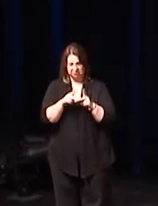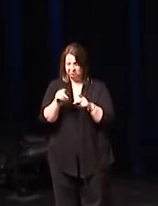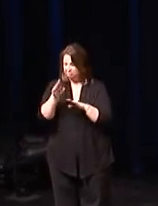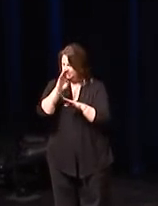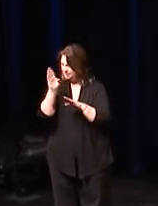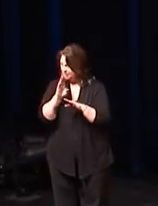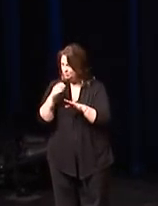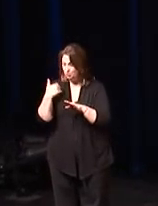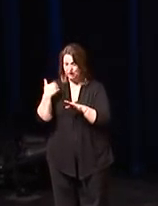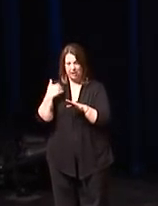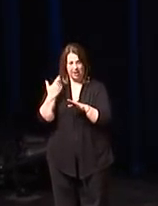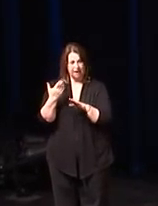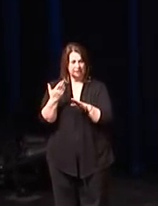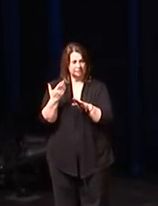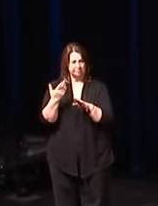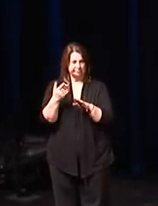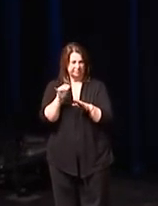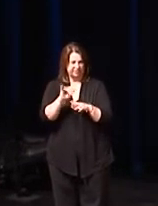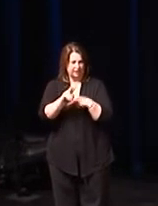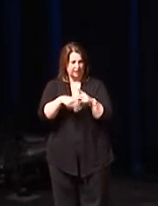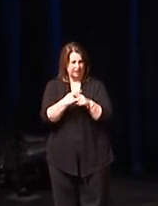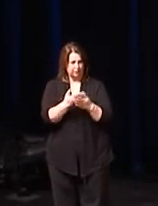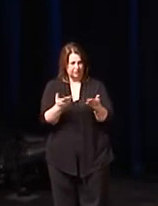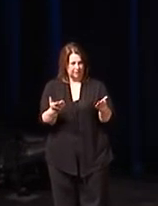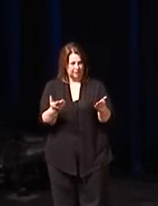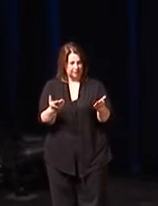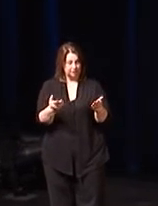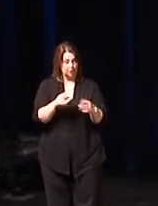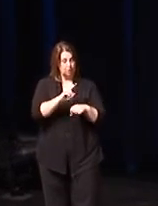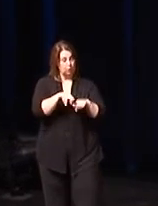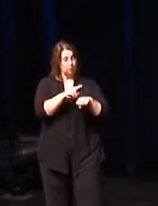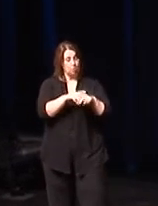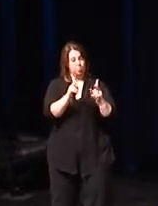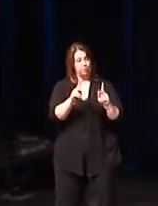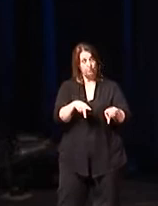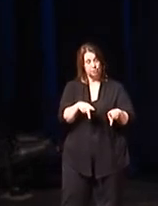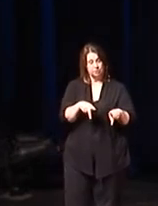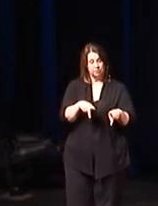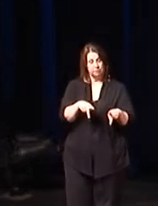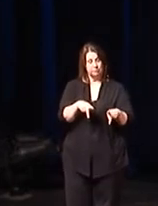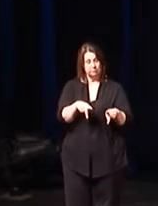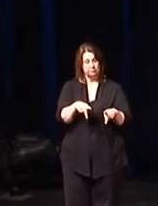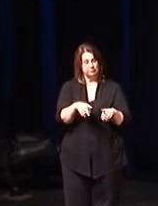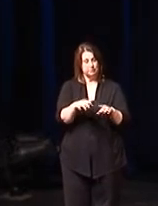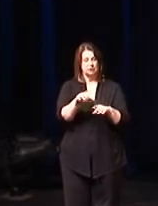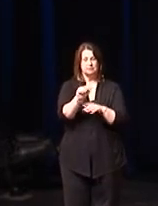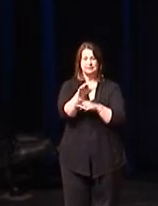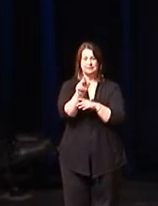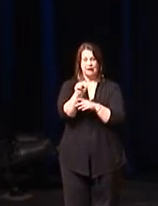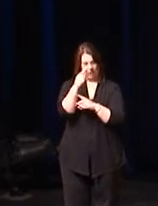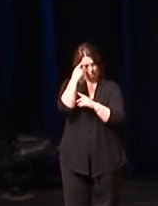had practical experience with things. Now, if you take a normal person and you put them in the brain scanner,